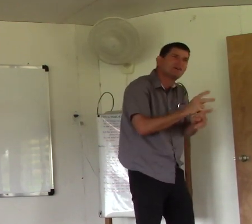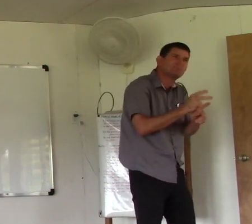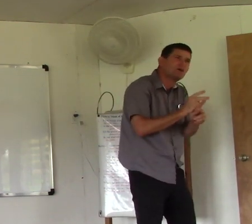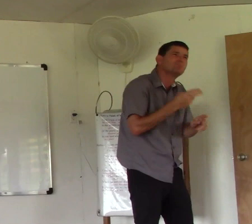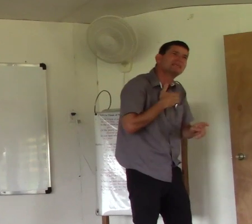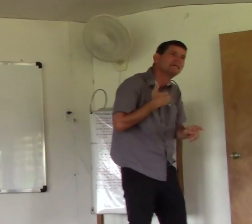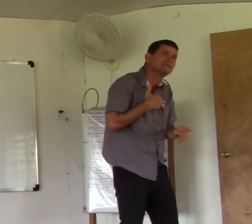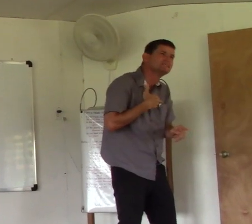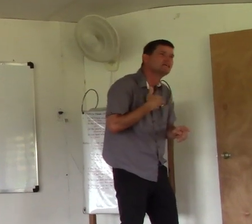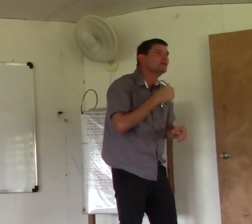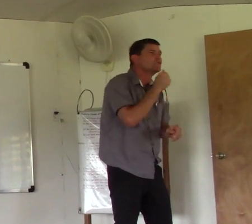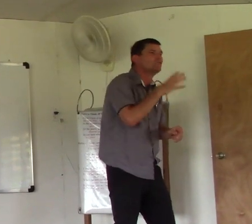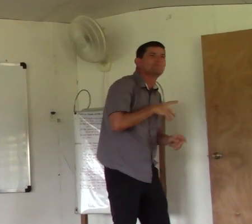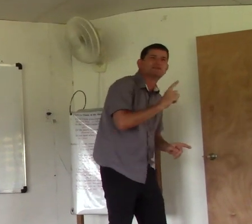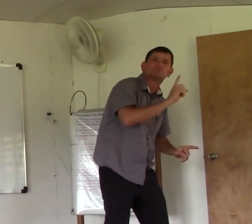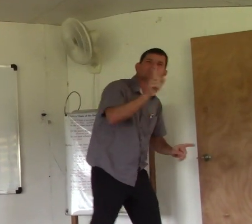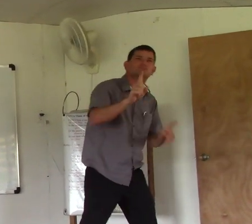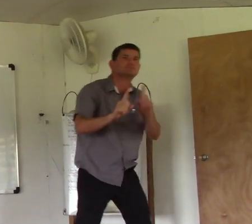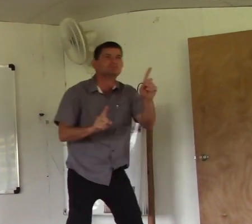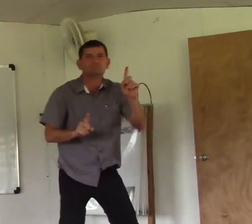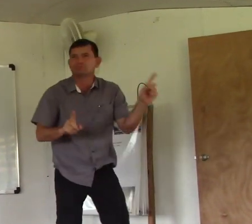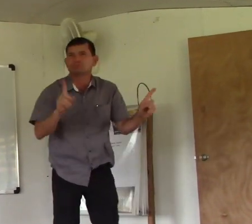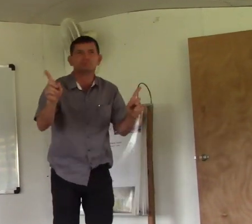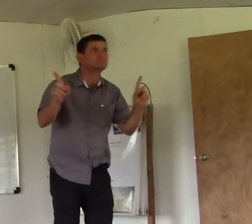borrow, please, women.